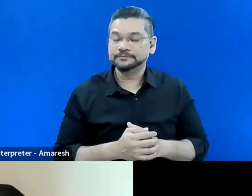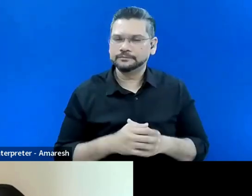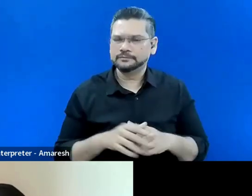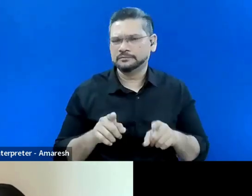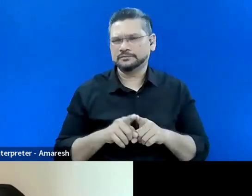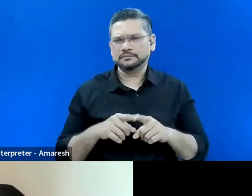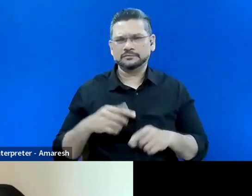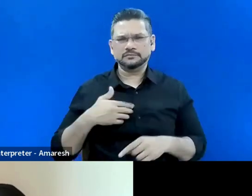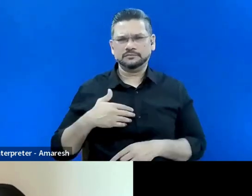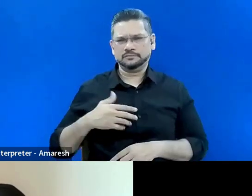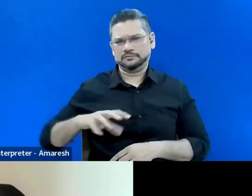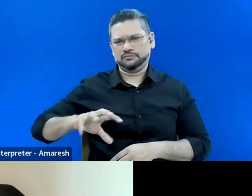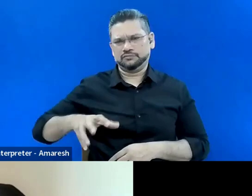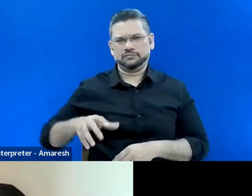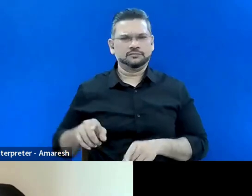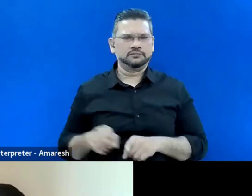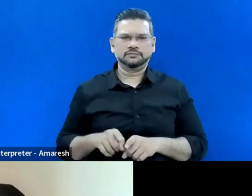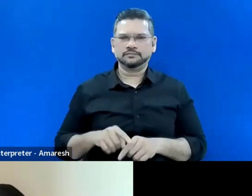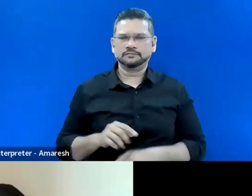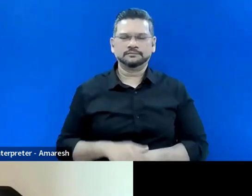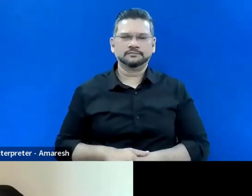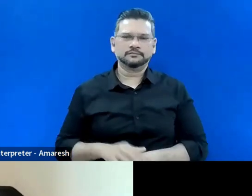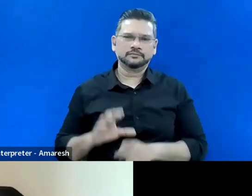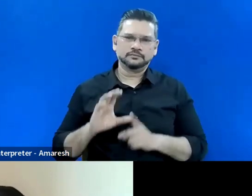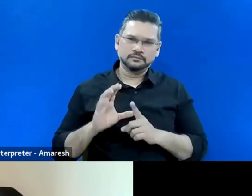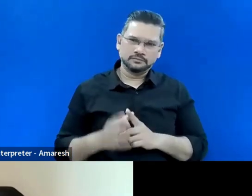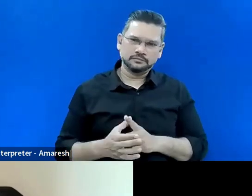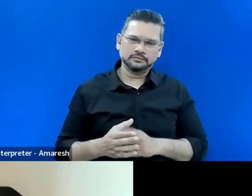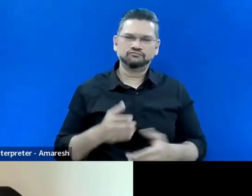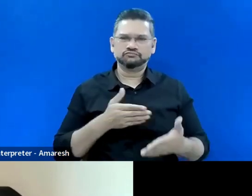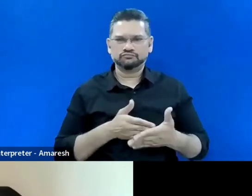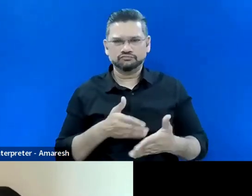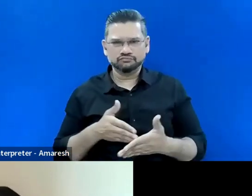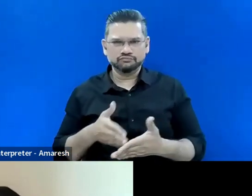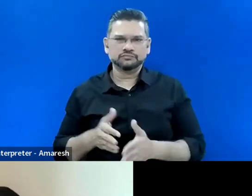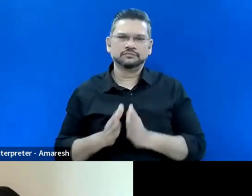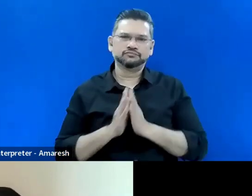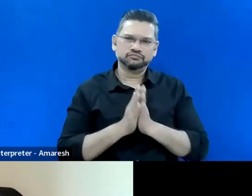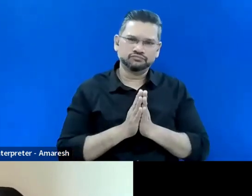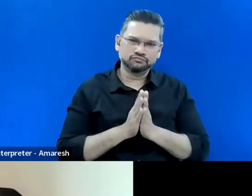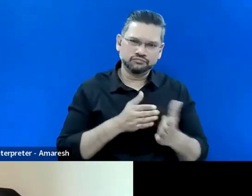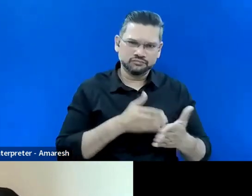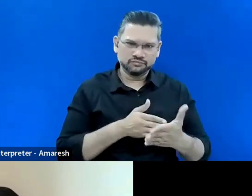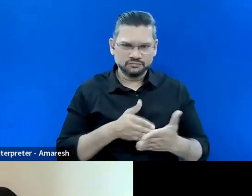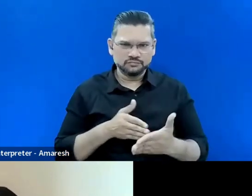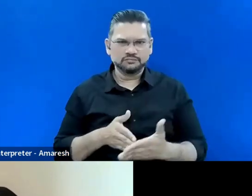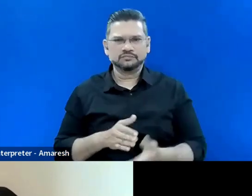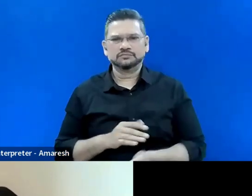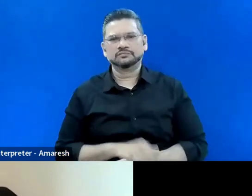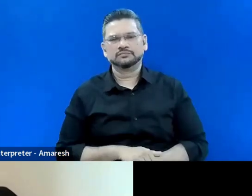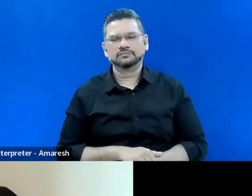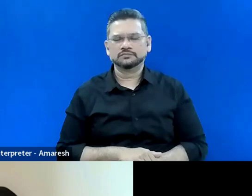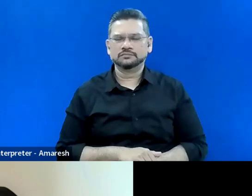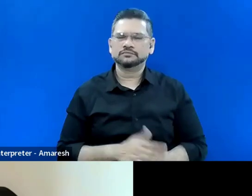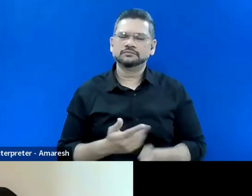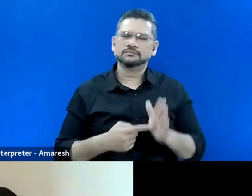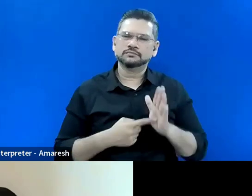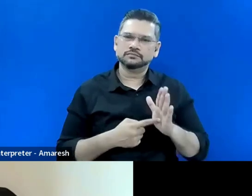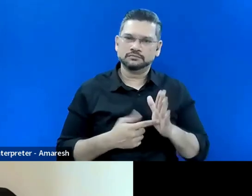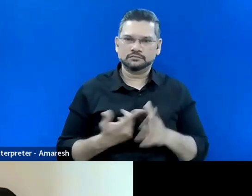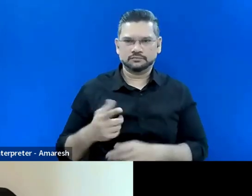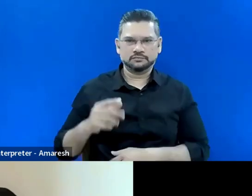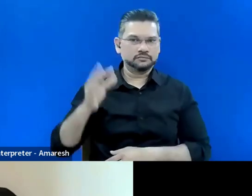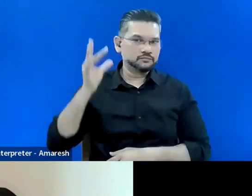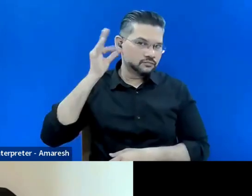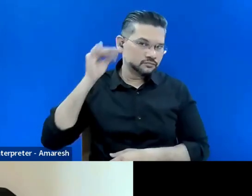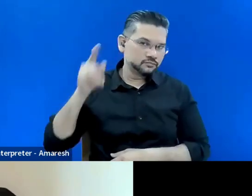I am situated. The cultural barriers and the religious barriers, these are, for example, if a woman with psychosocial